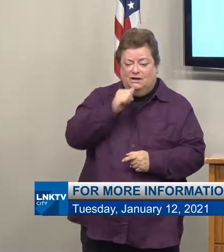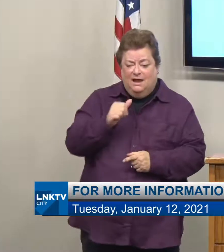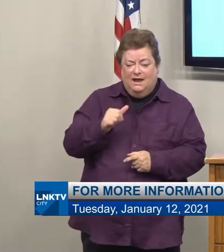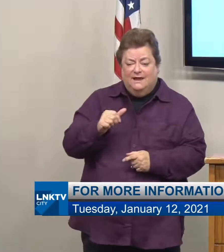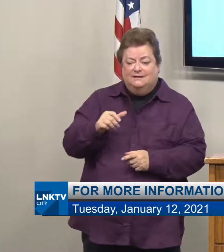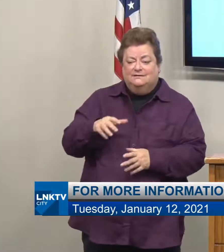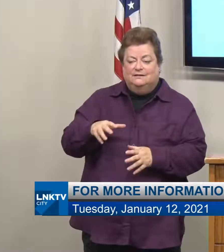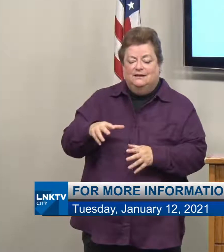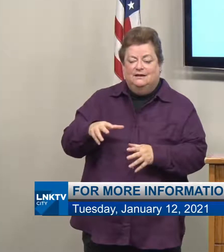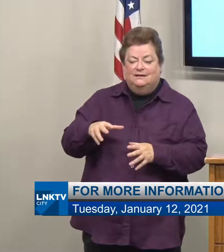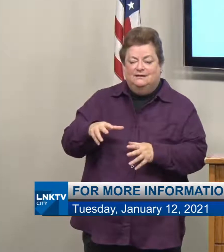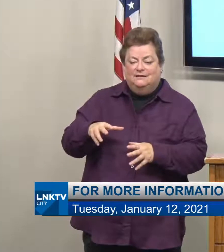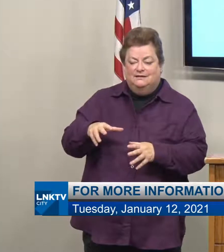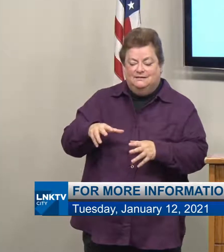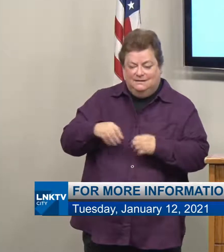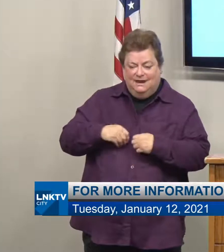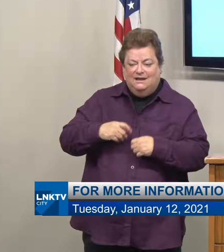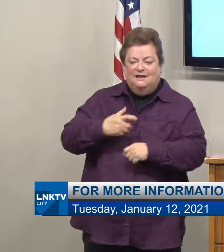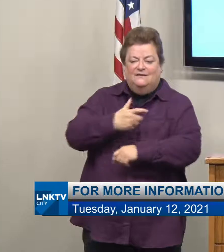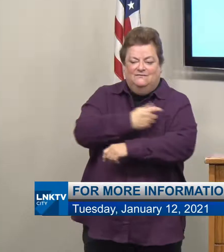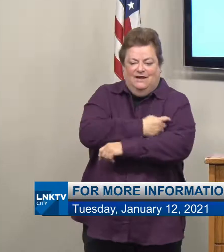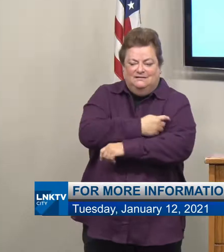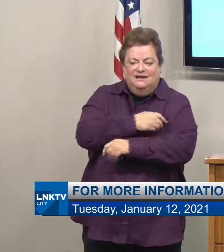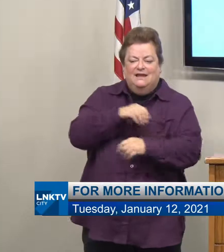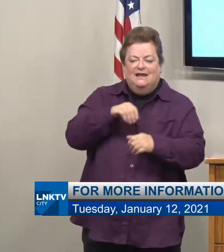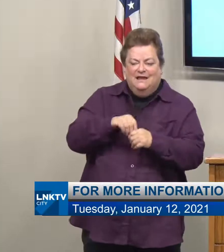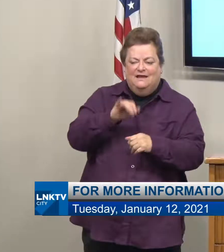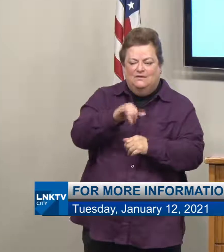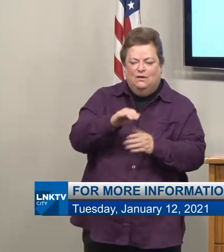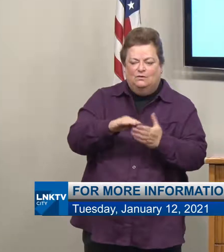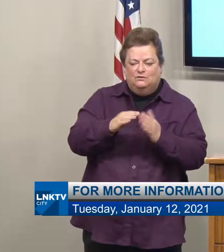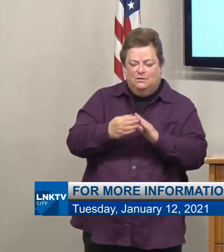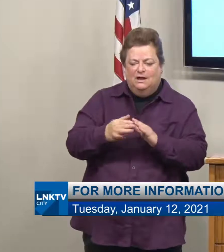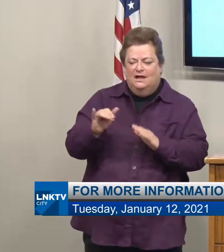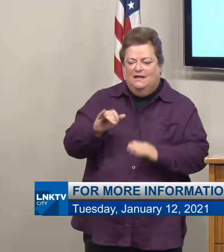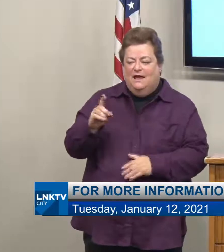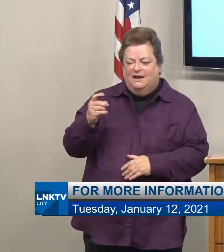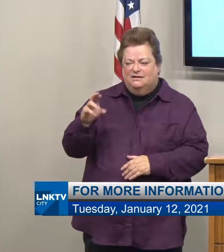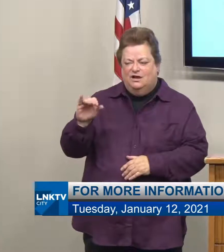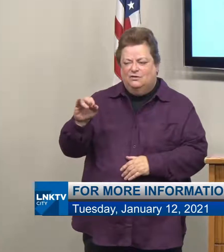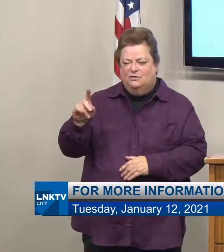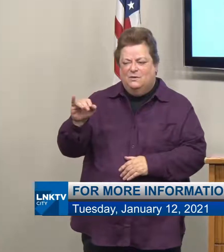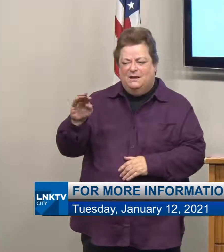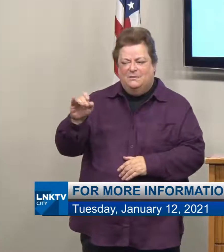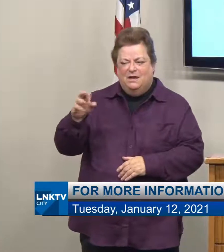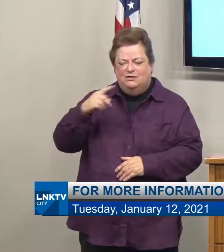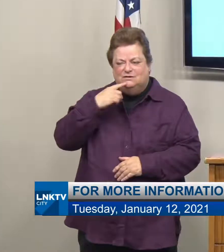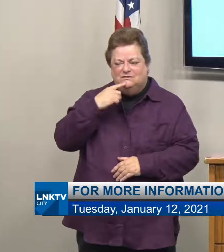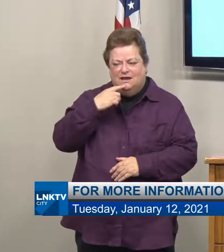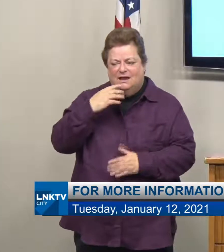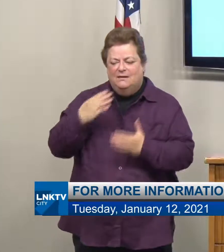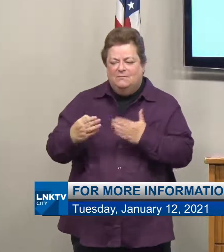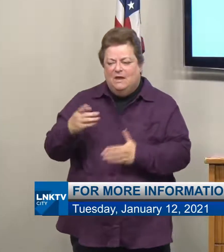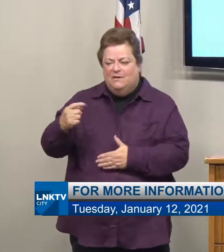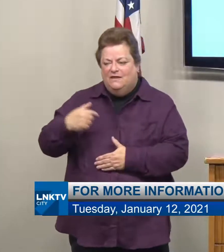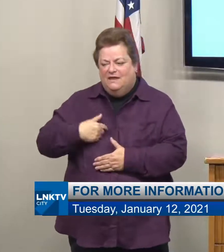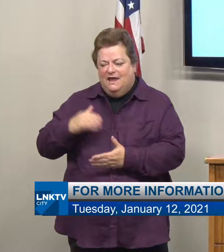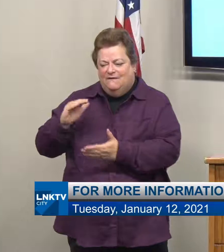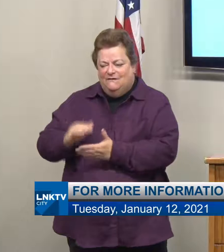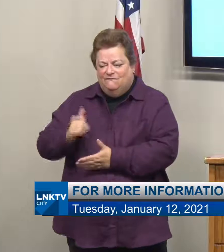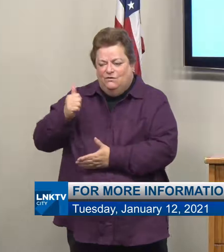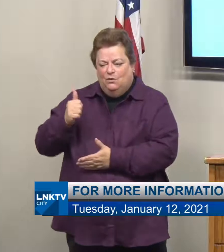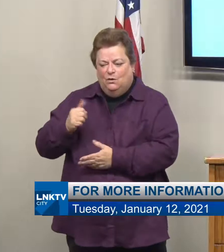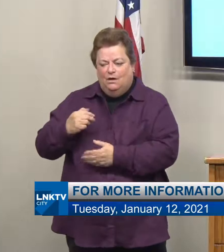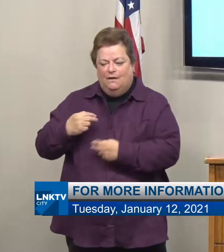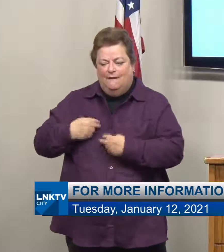the vaccine in the communities. Like Dr. Rademacher said, they may have fewer healthcare providers,